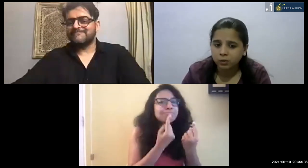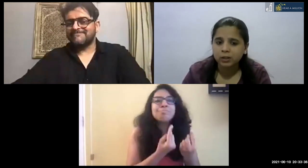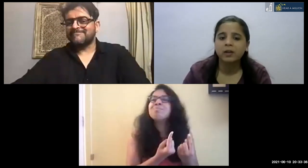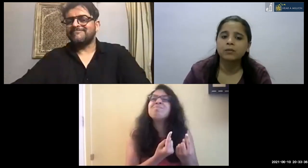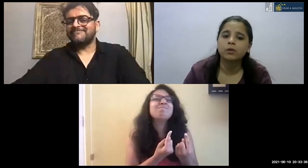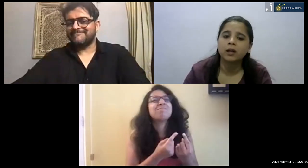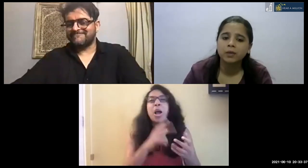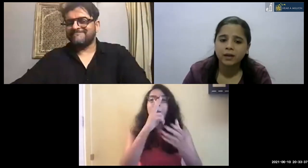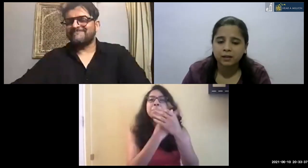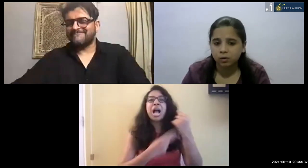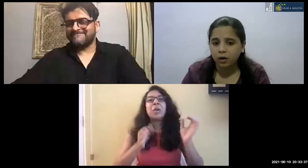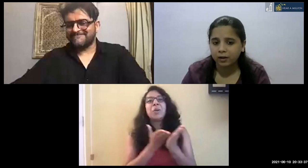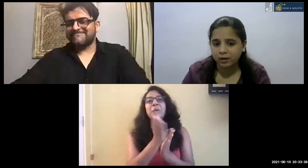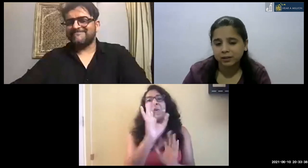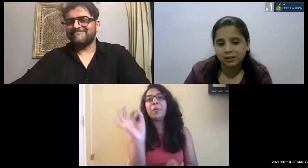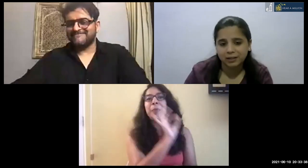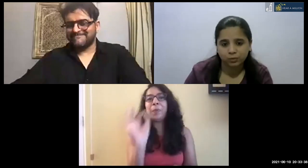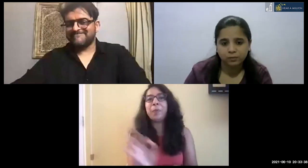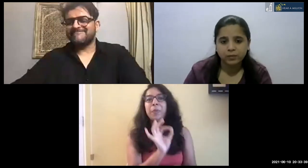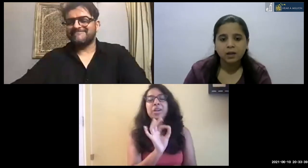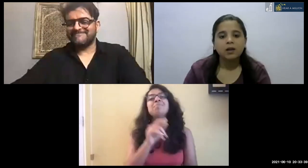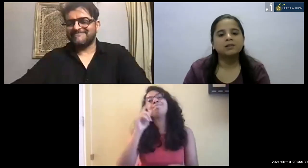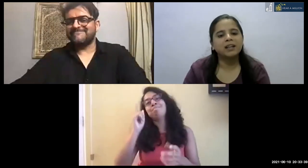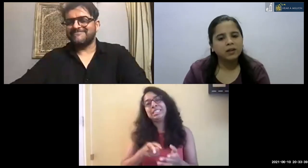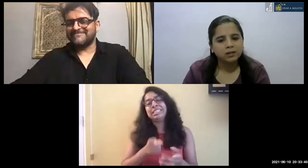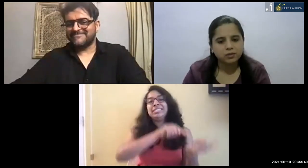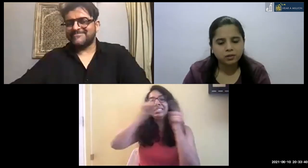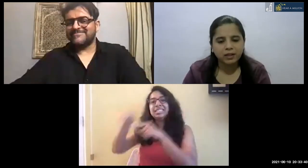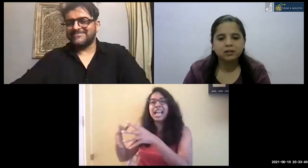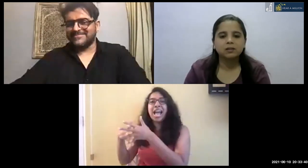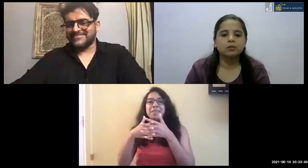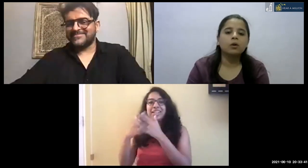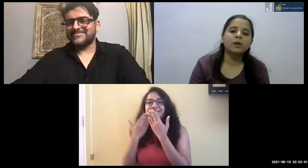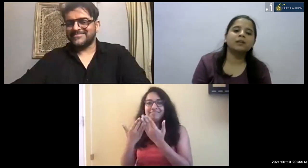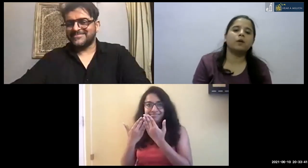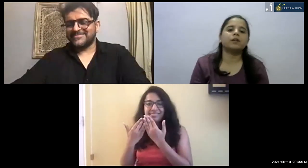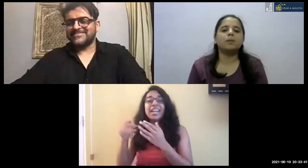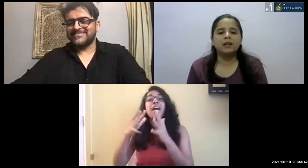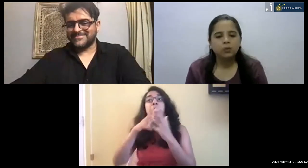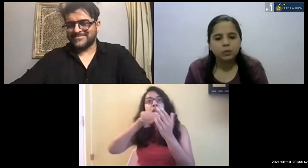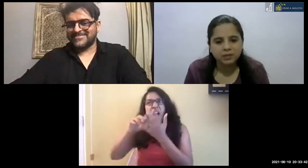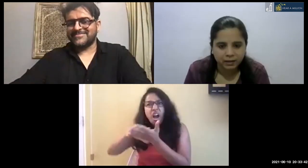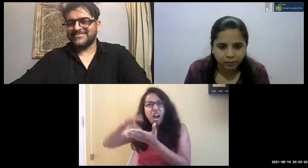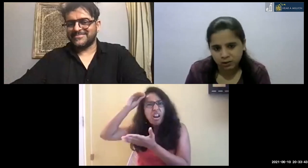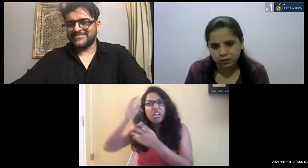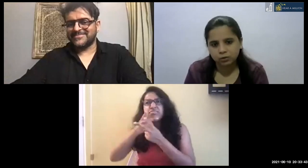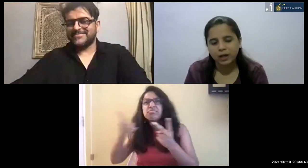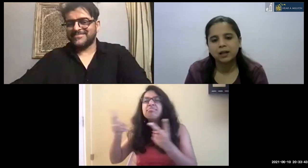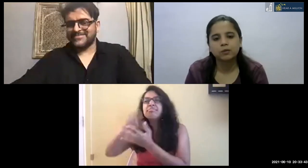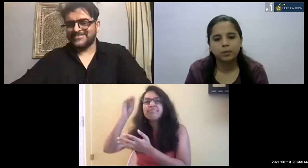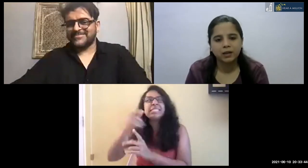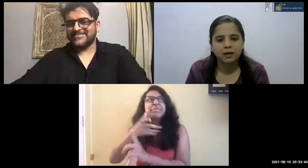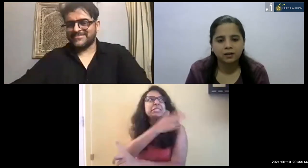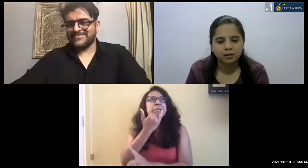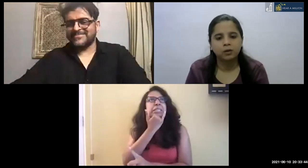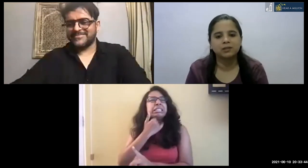we got to know that we have to learn B.Ed and other things as well. Then we understood that no one is following the bilingualism method. So I